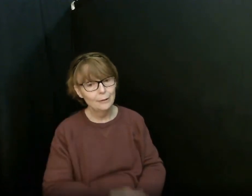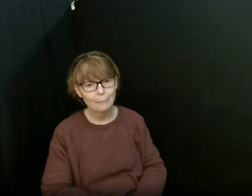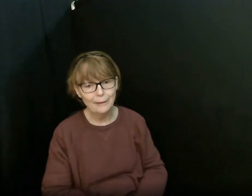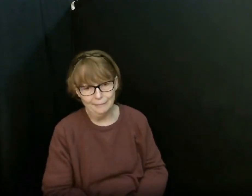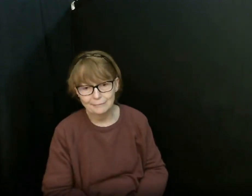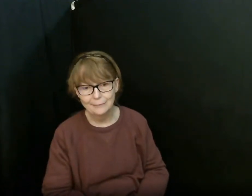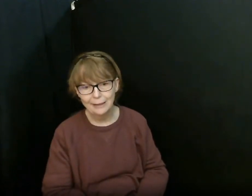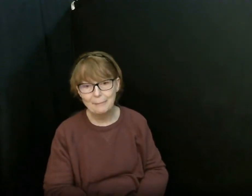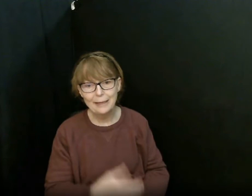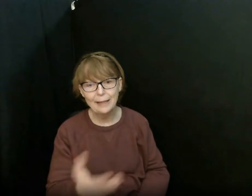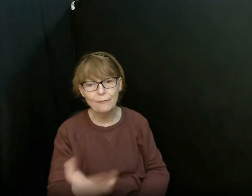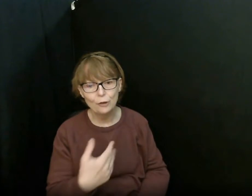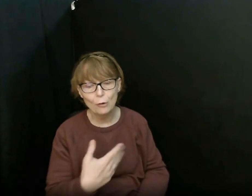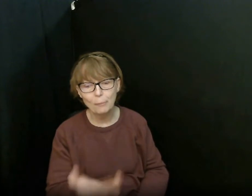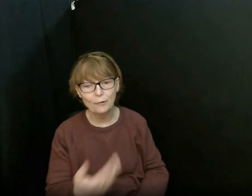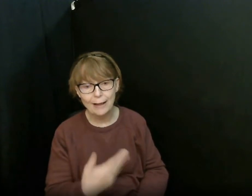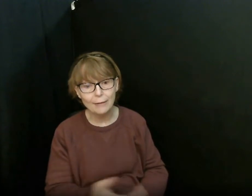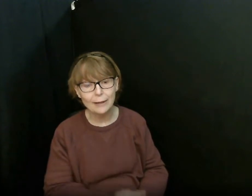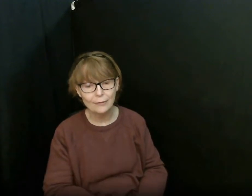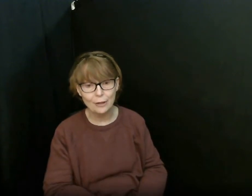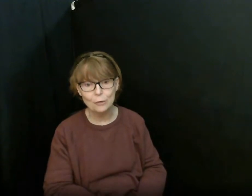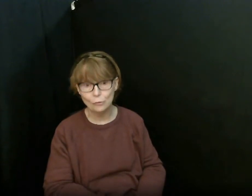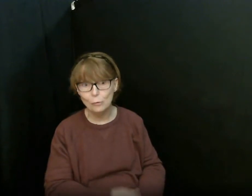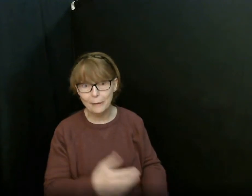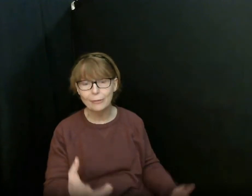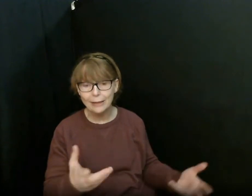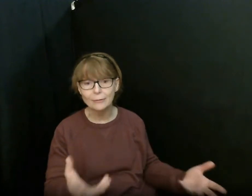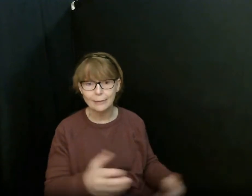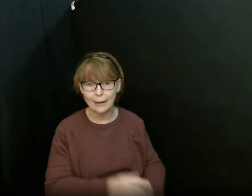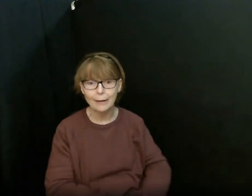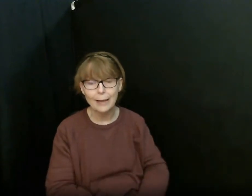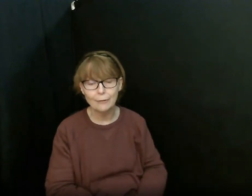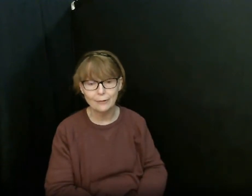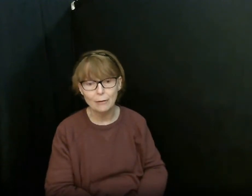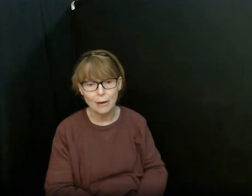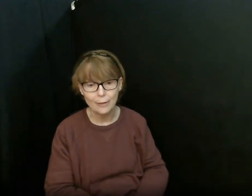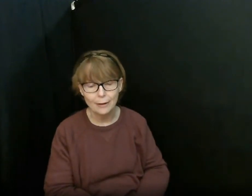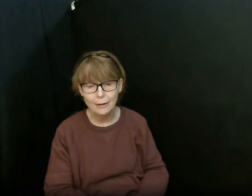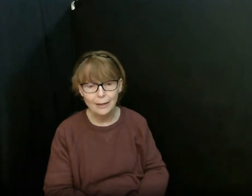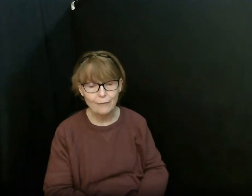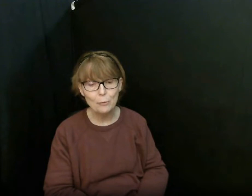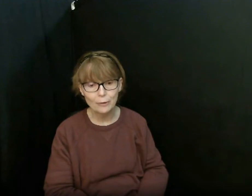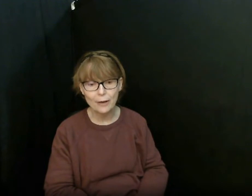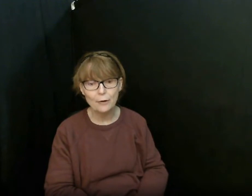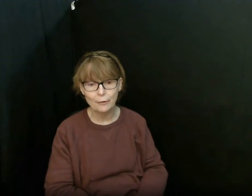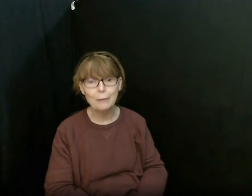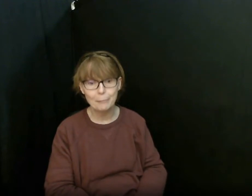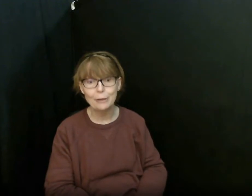But I mean, and if your own personality is that you do big things like that, I have a son-in-law that if he were a signer, he would be